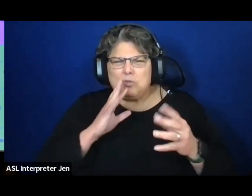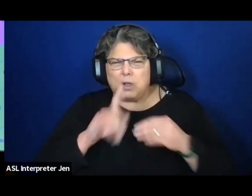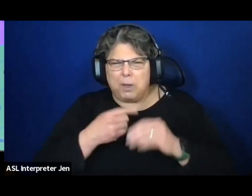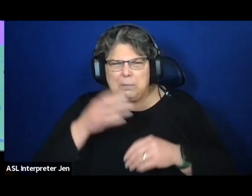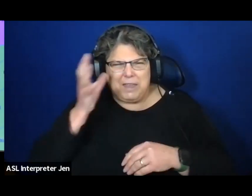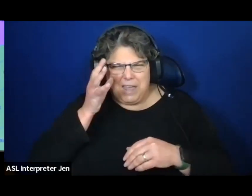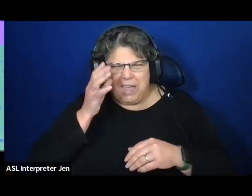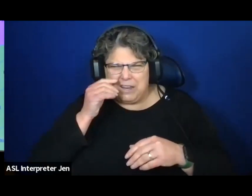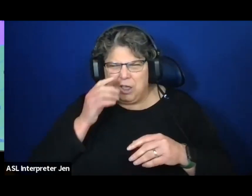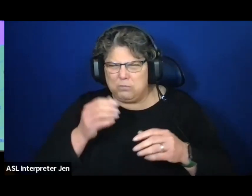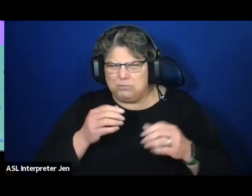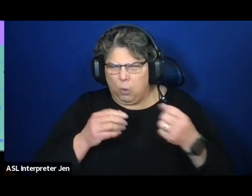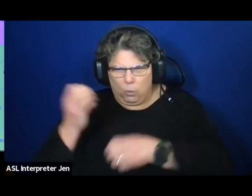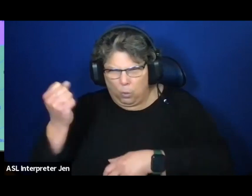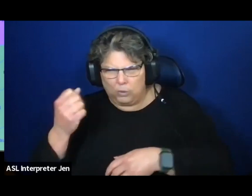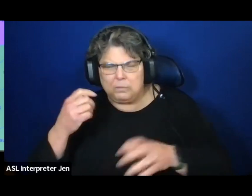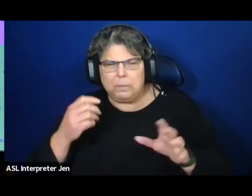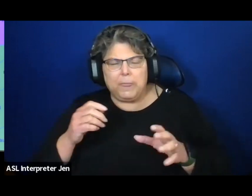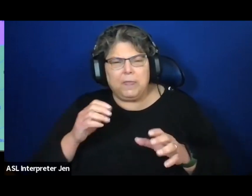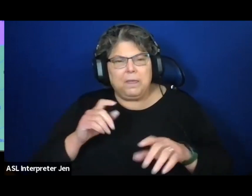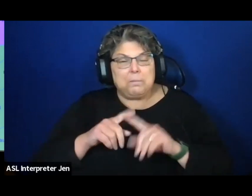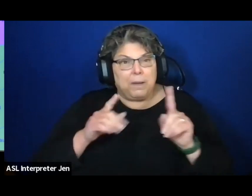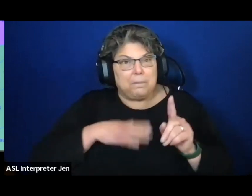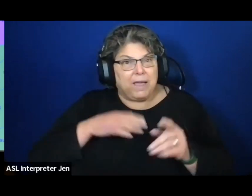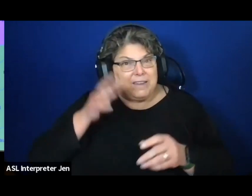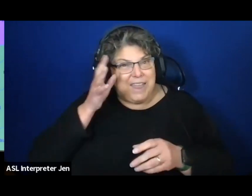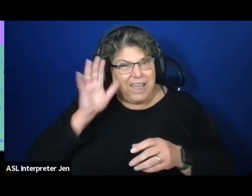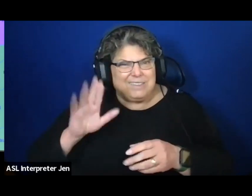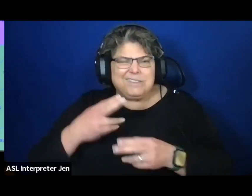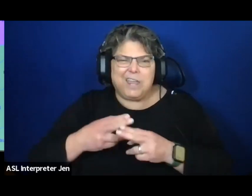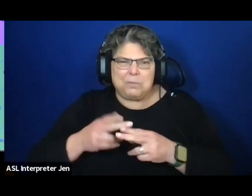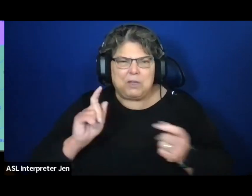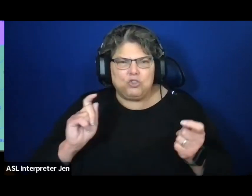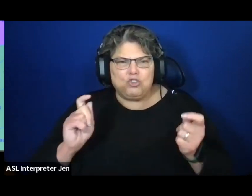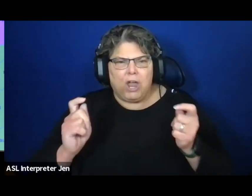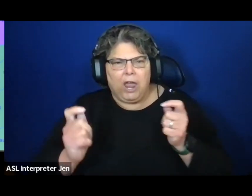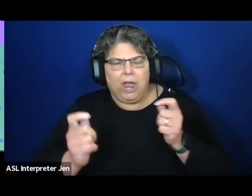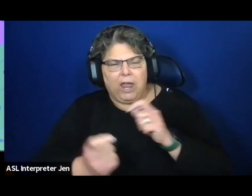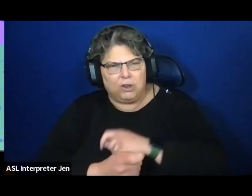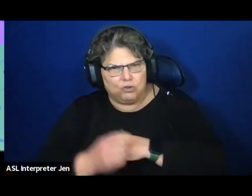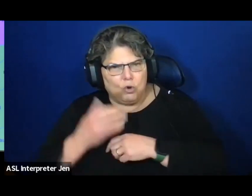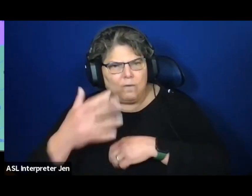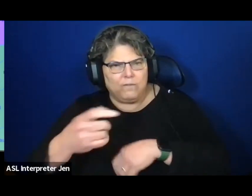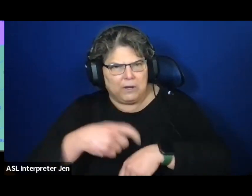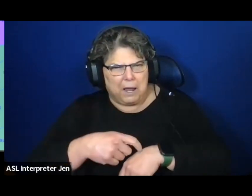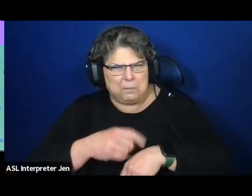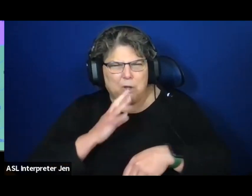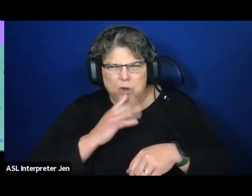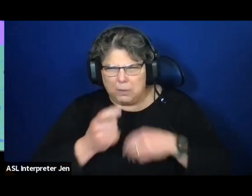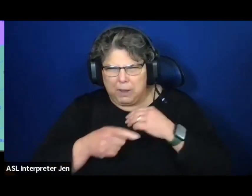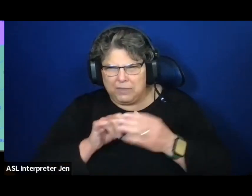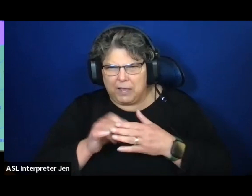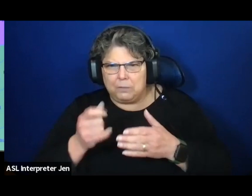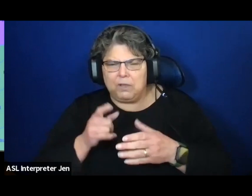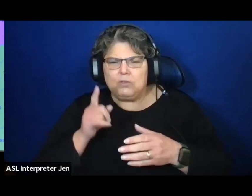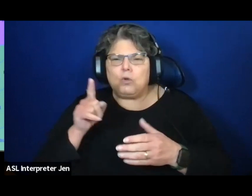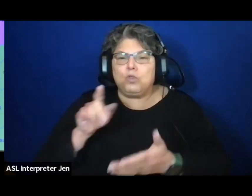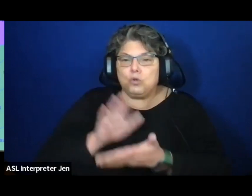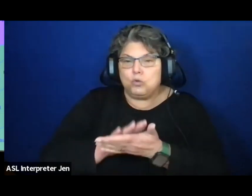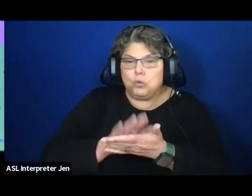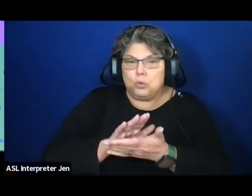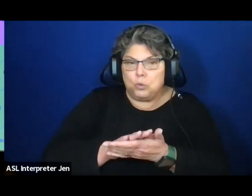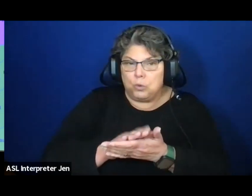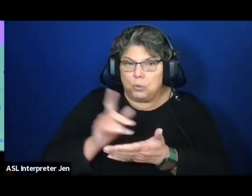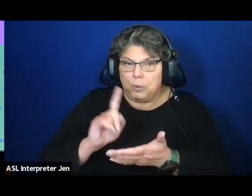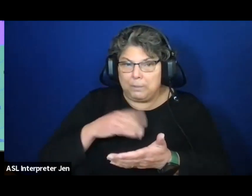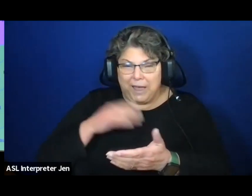bring that up in a minute here, is how his name changed over time. And I'll talk about that in a little bit. So this is the school that was down the street for my